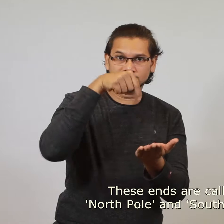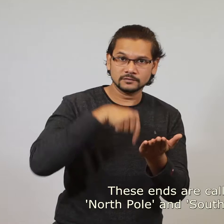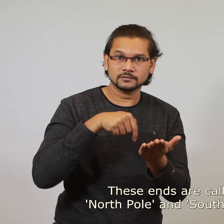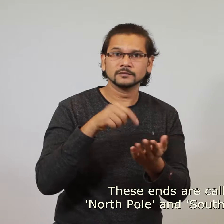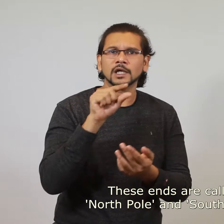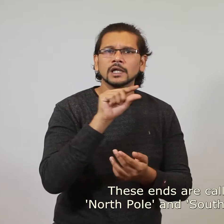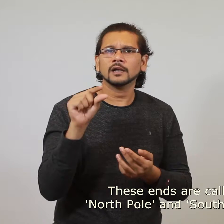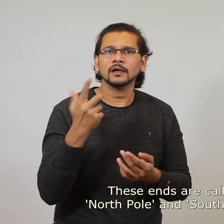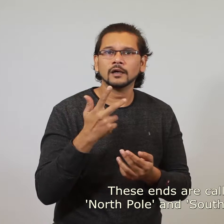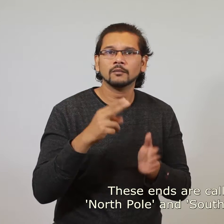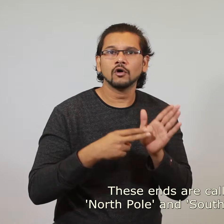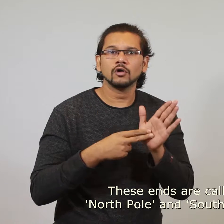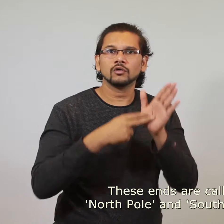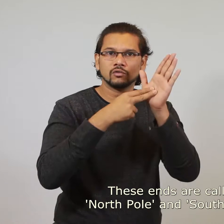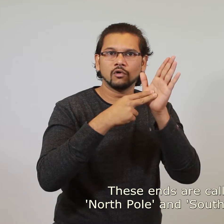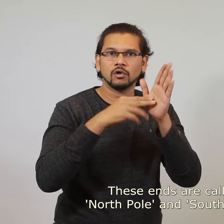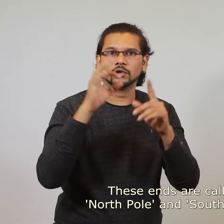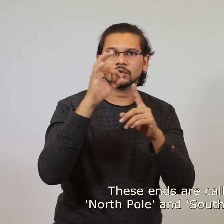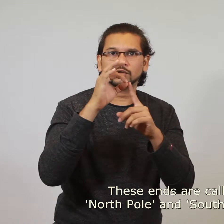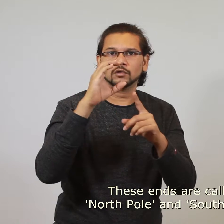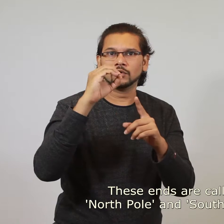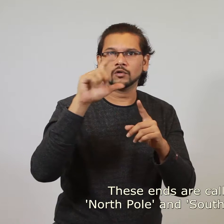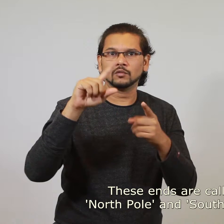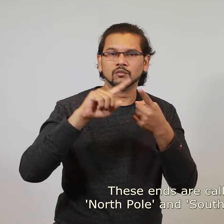These ends are called North Pole and South Pole.